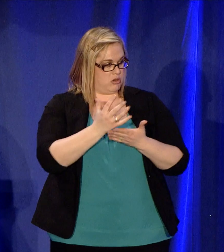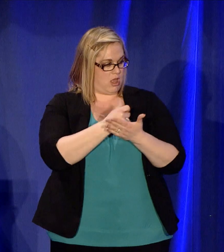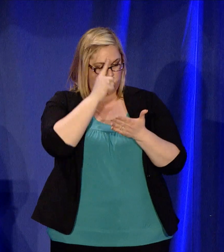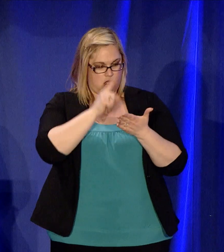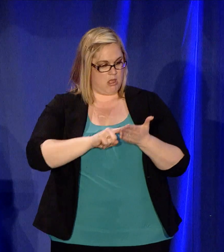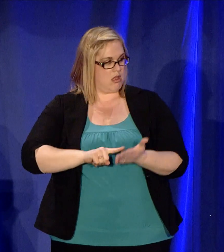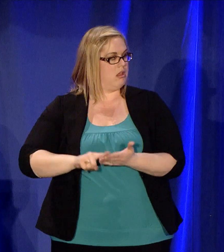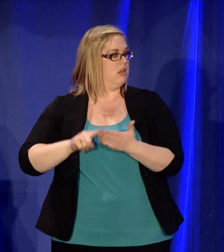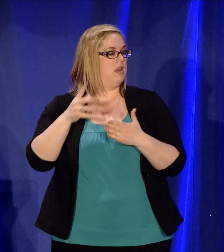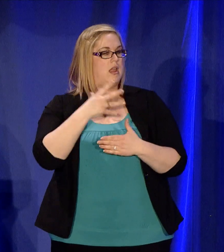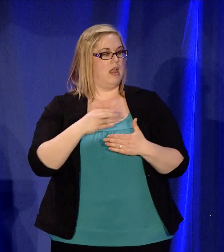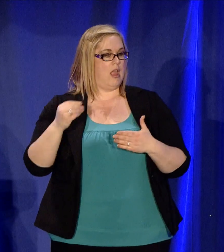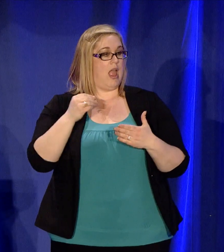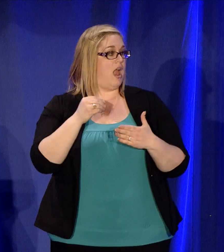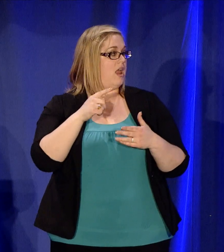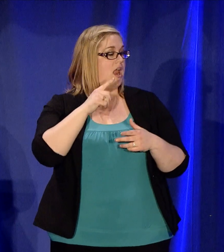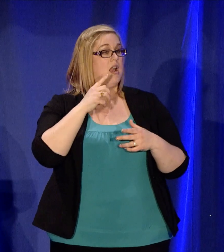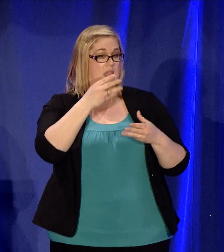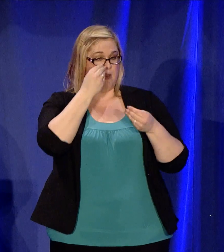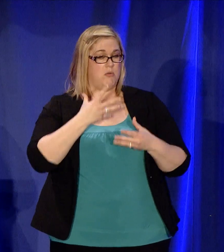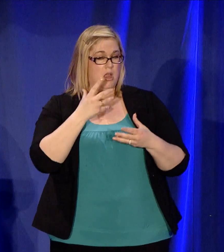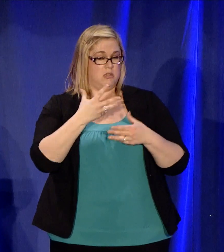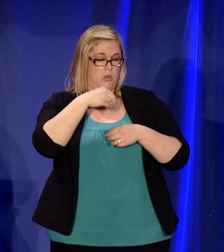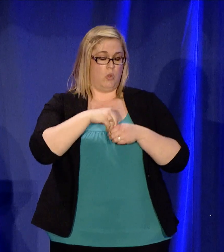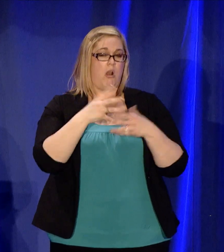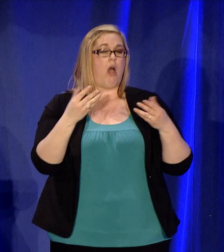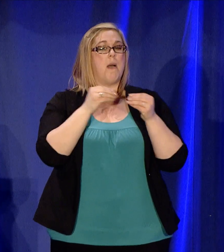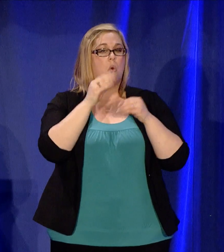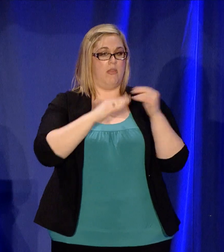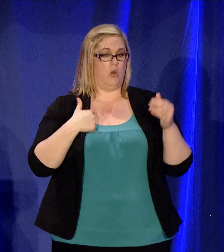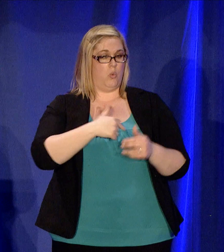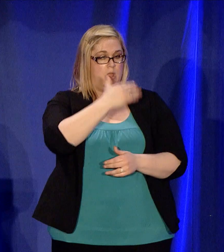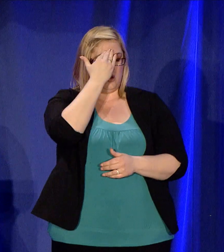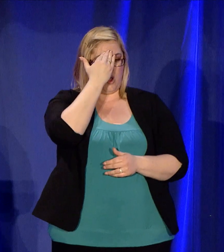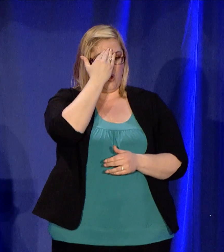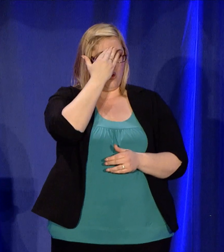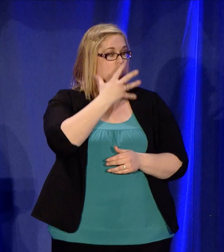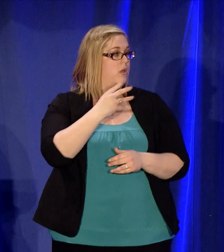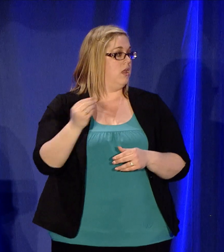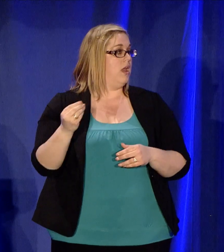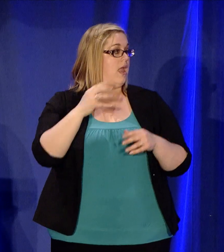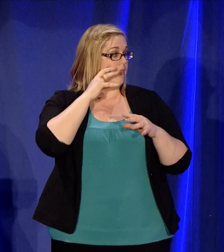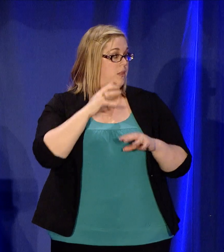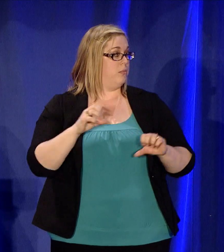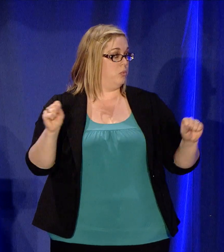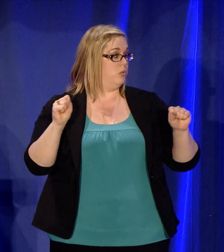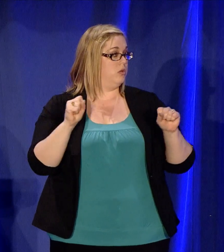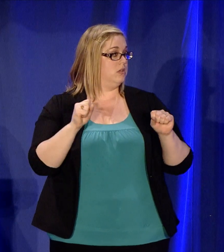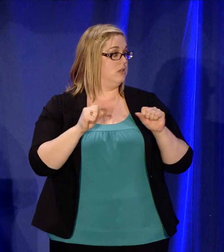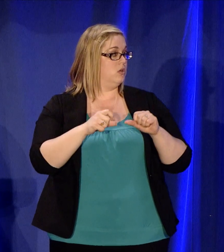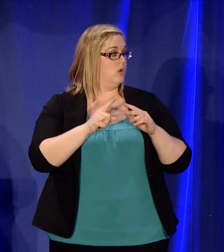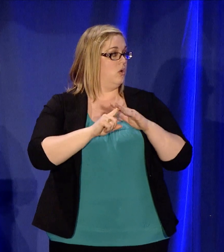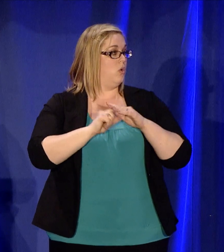democratic institutions became much more. In the midst of the presidential campaign, the Russians began dumping documents